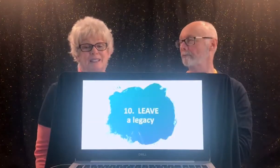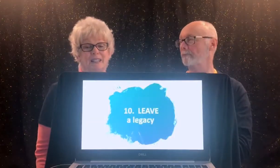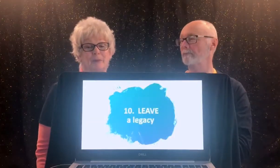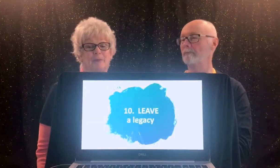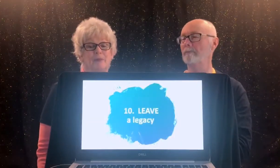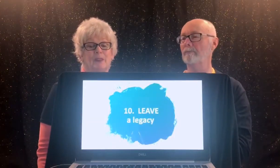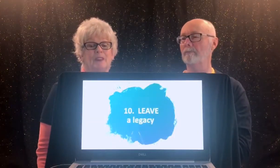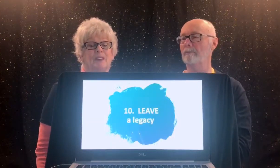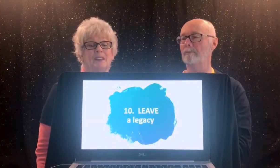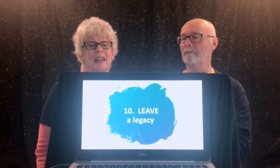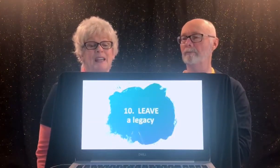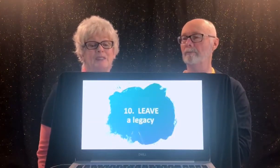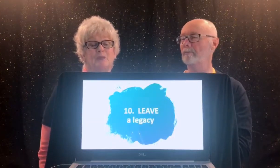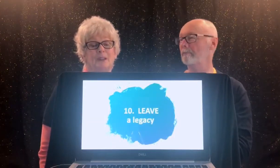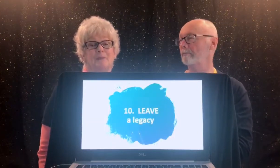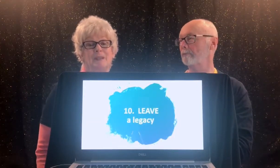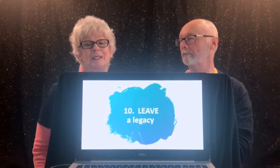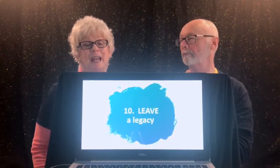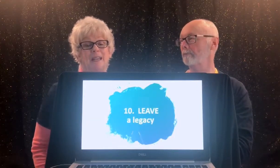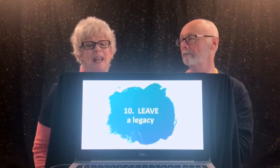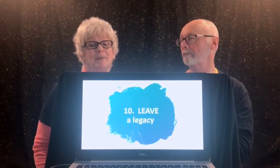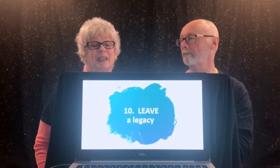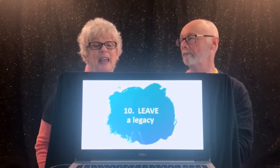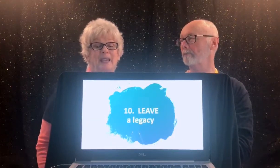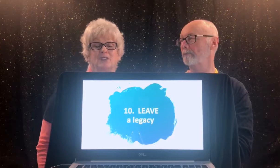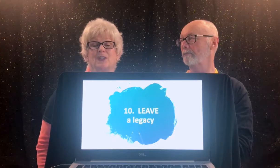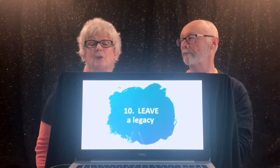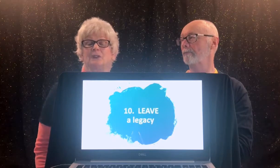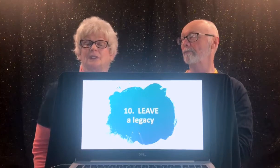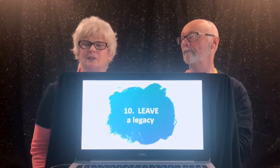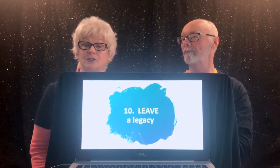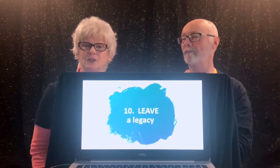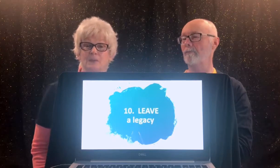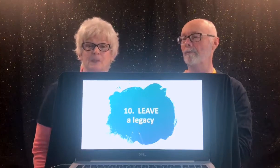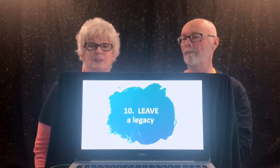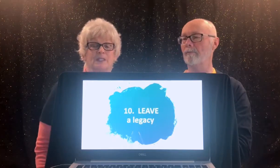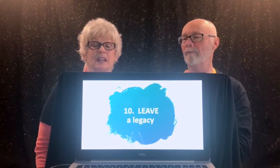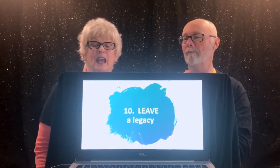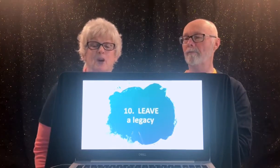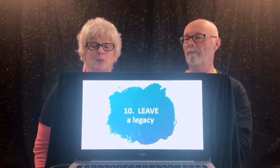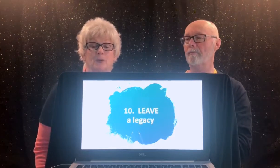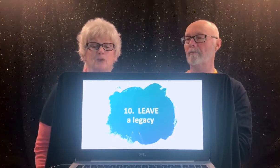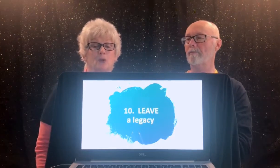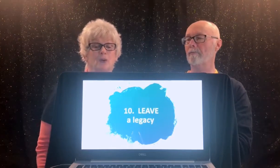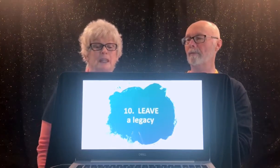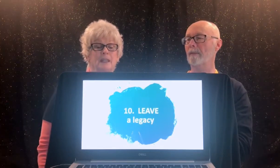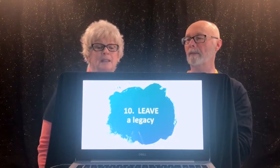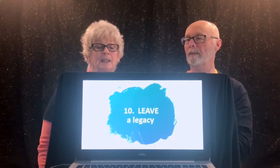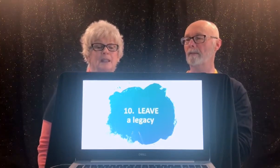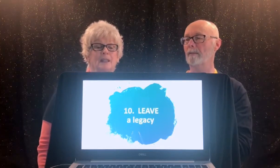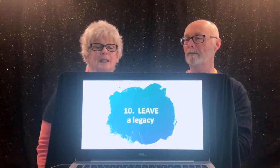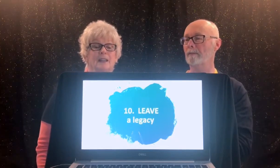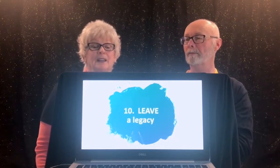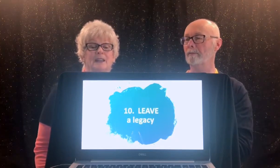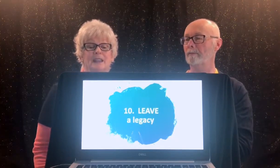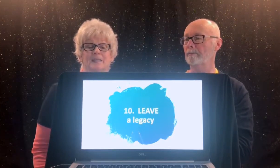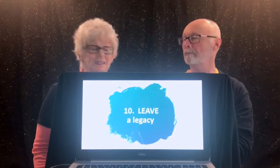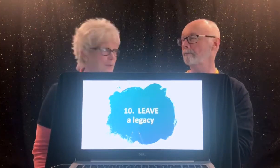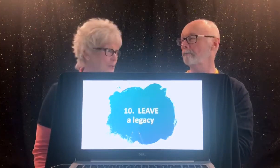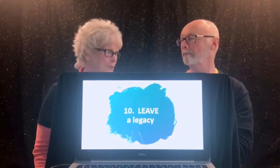legacy. The last recommended dynamic action that will lift your spirits and help you toward healing is similar to